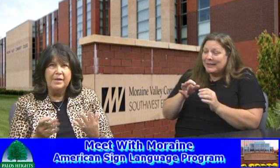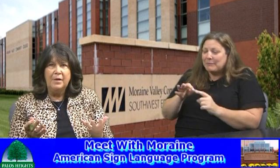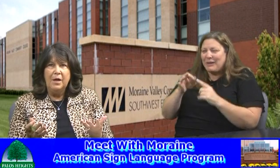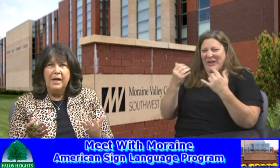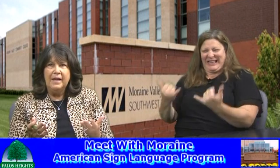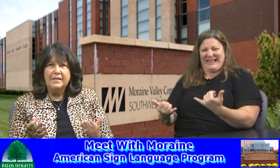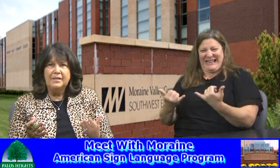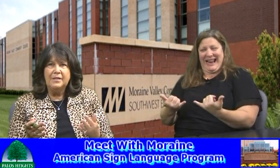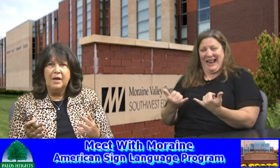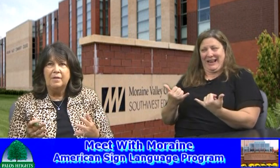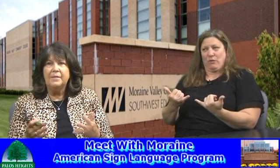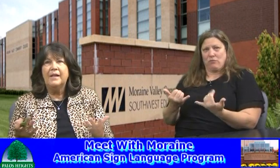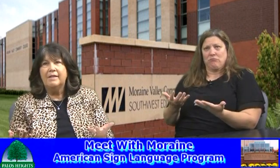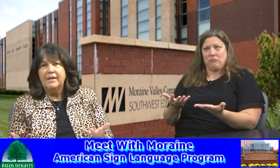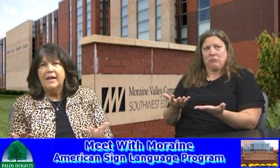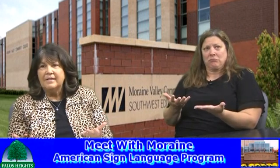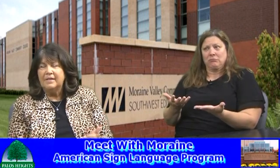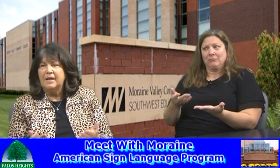now when it's